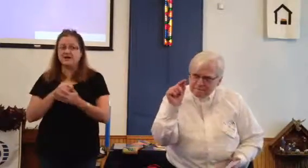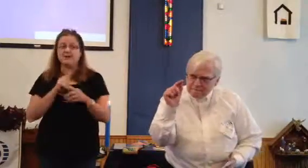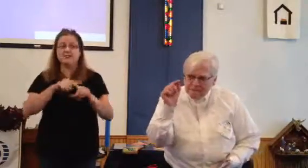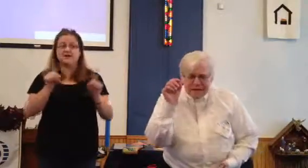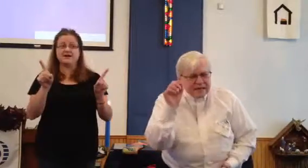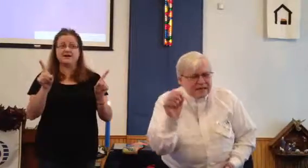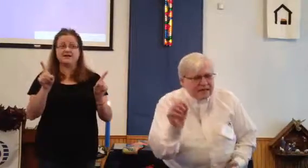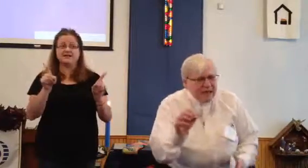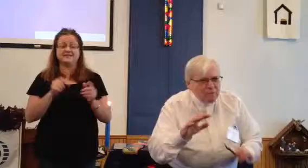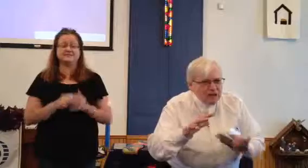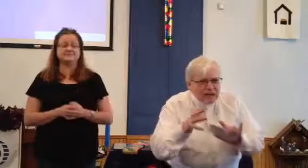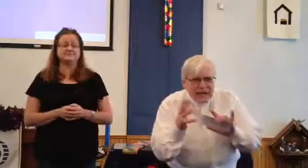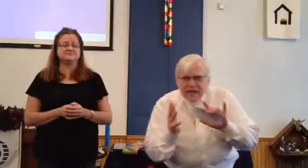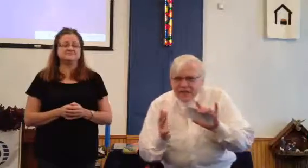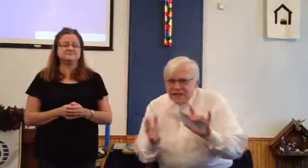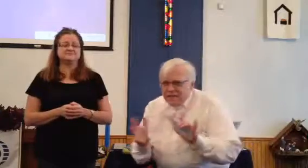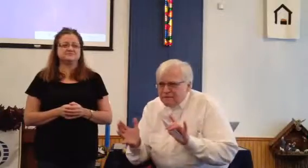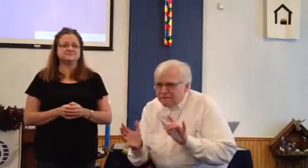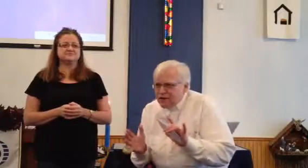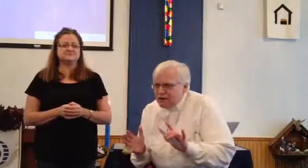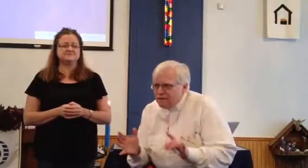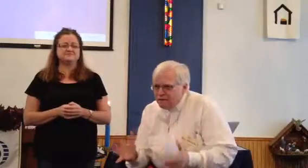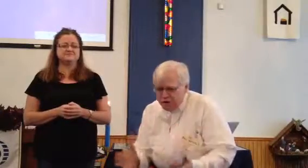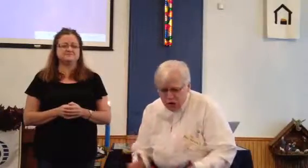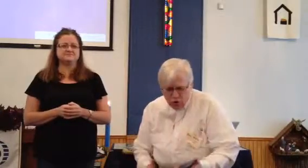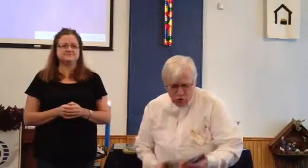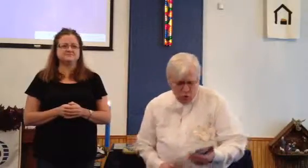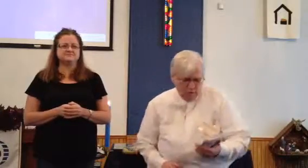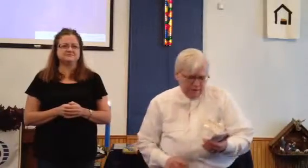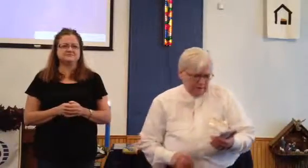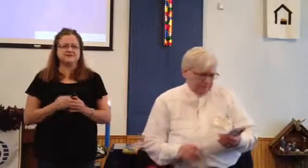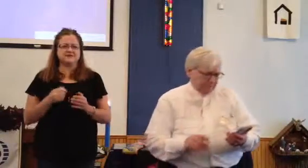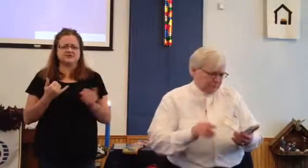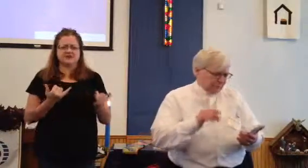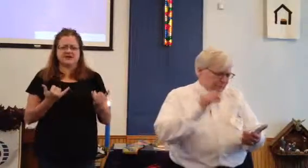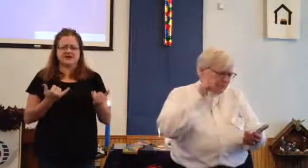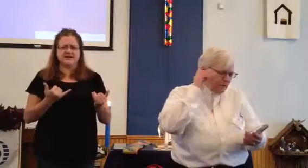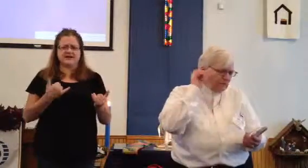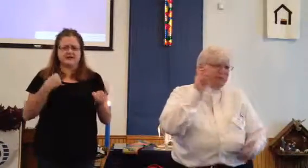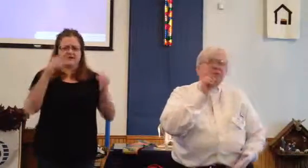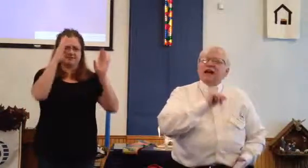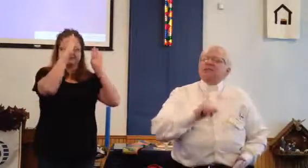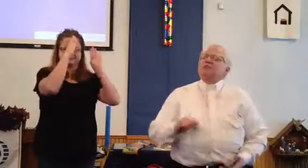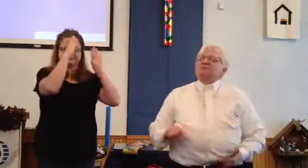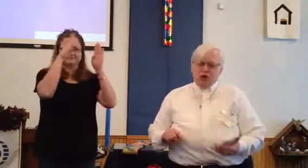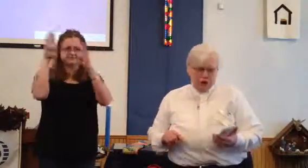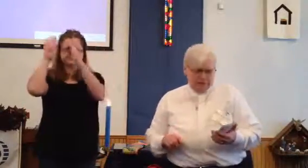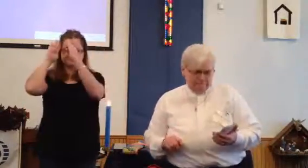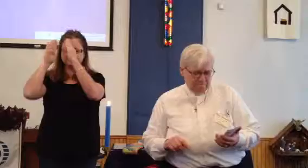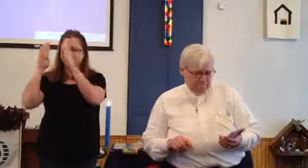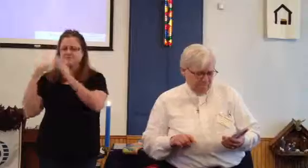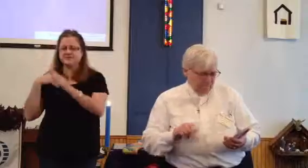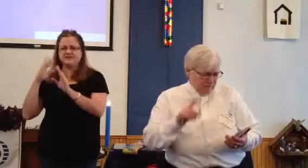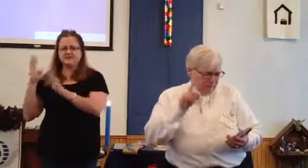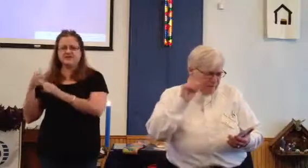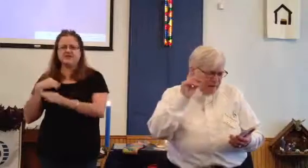But today we get a different view from the Gospel of John.